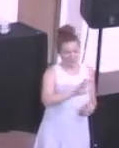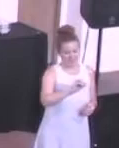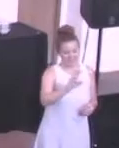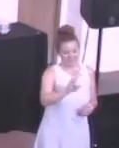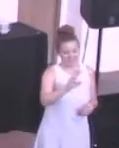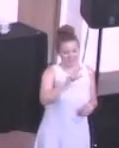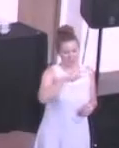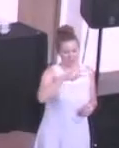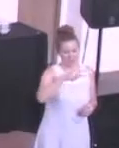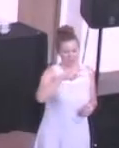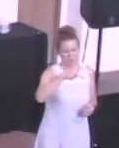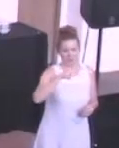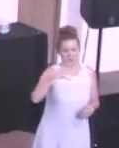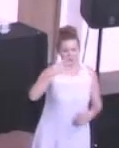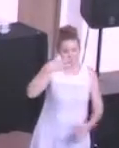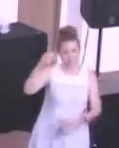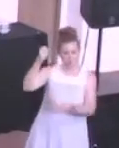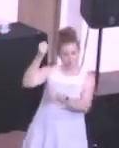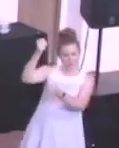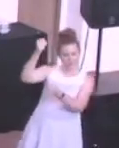Let's do it. Here we go, church. Reach up.